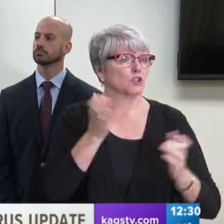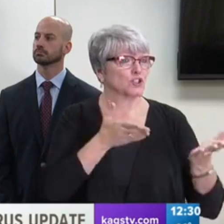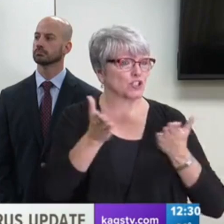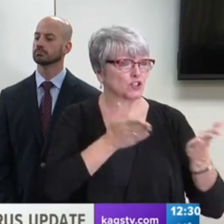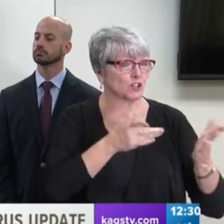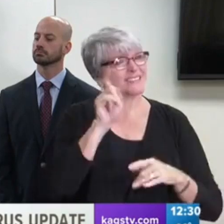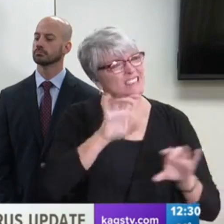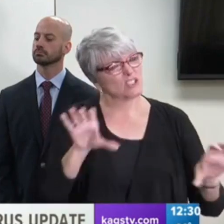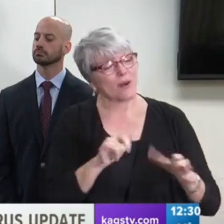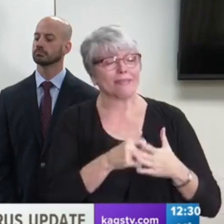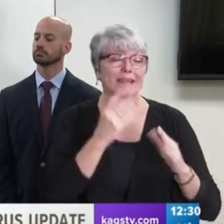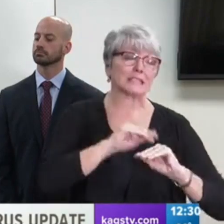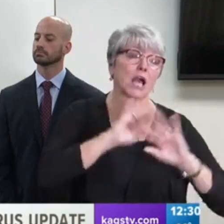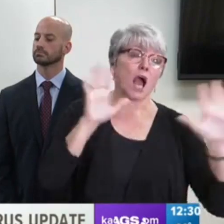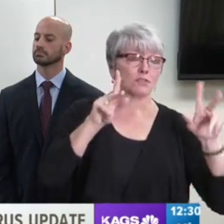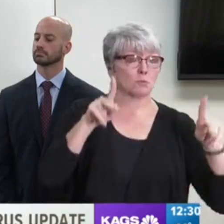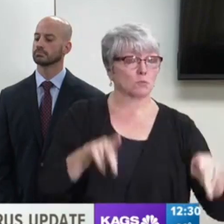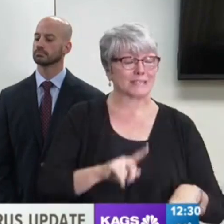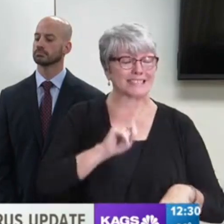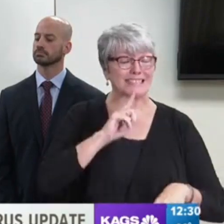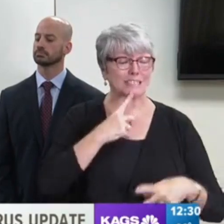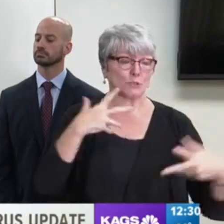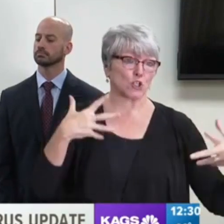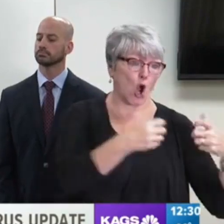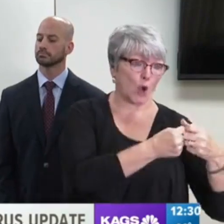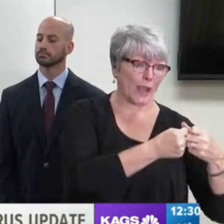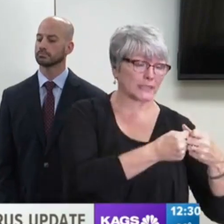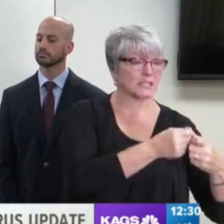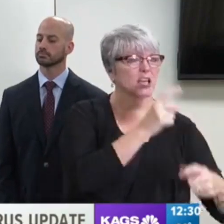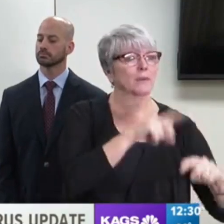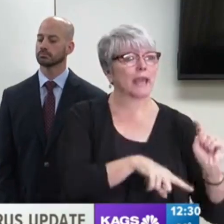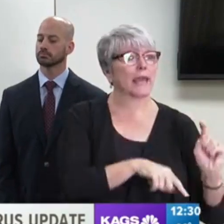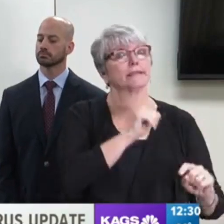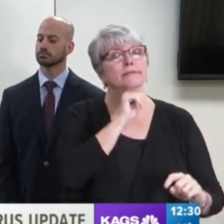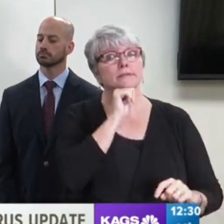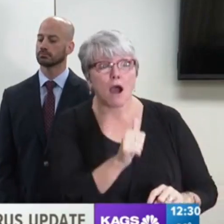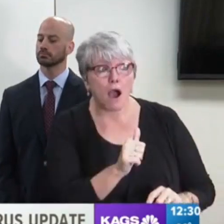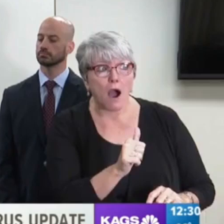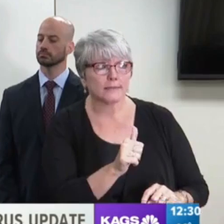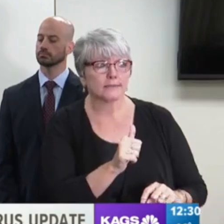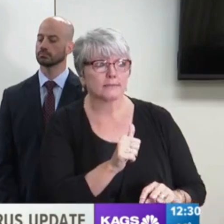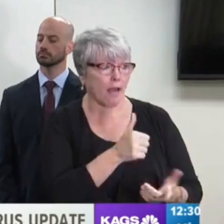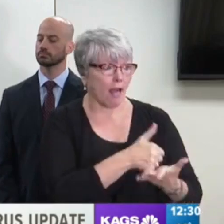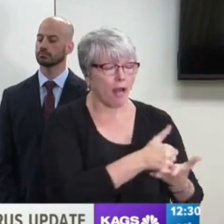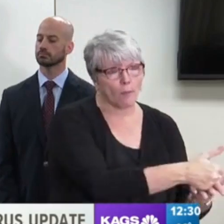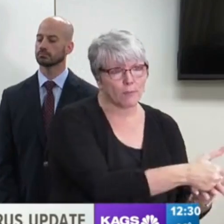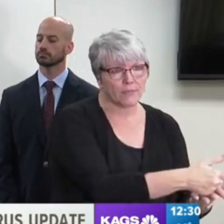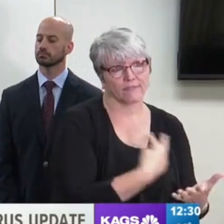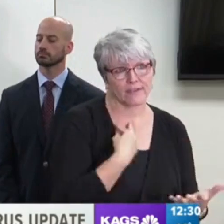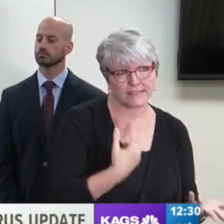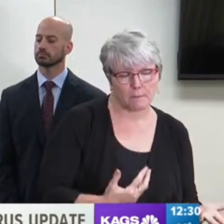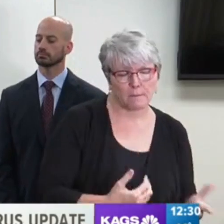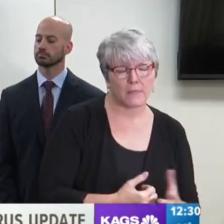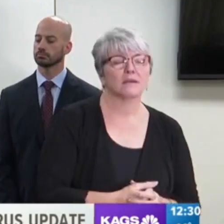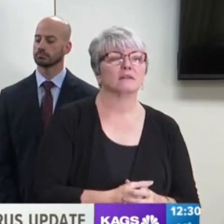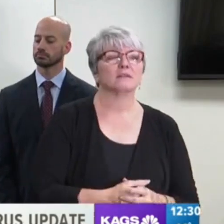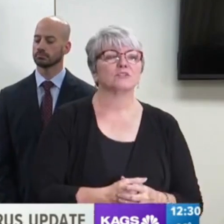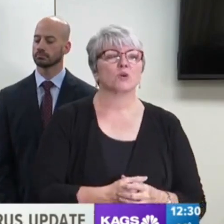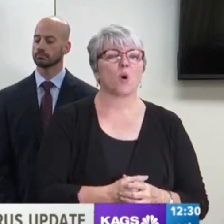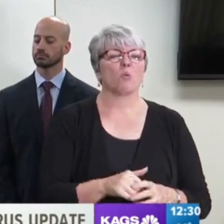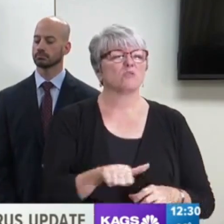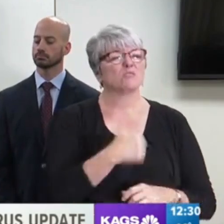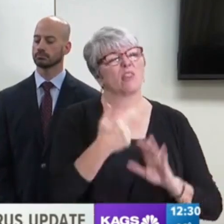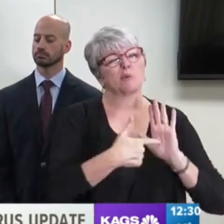think it's obvious. Someone's in a serious car accident. We can't not be helping the victim. There's